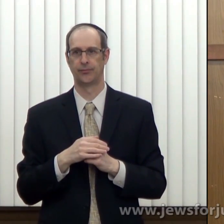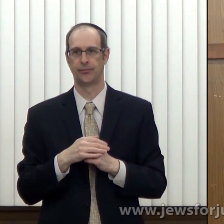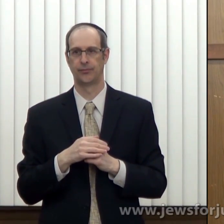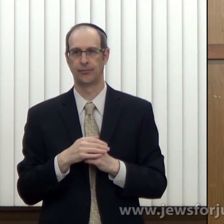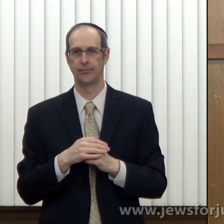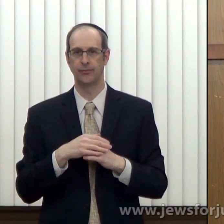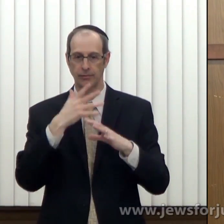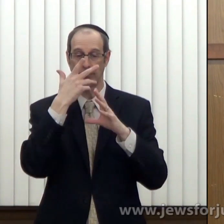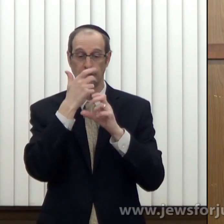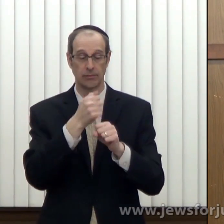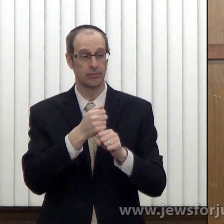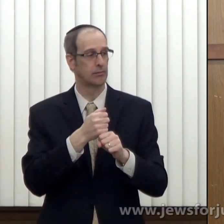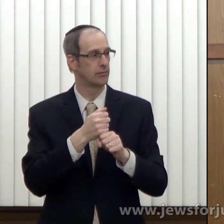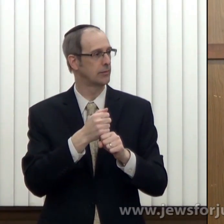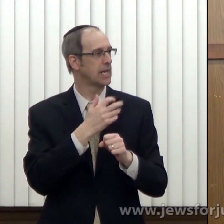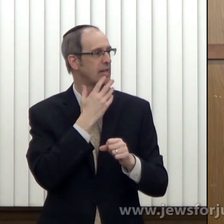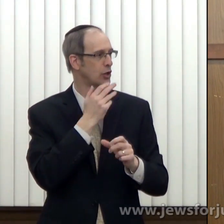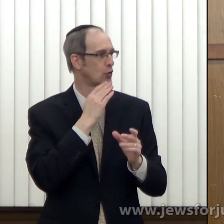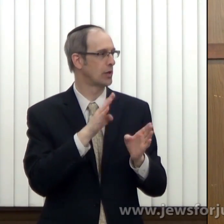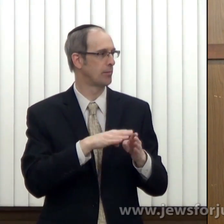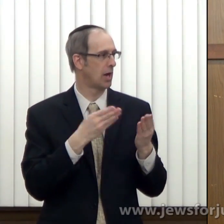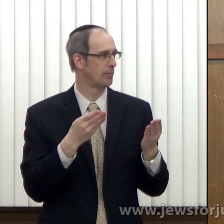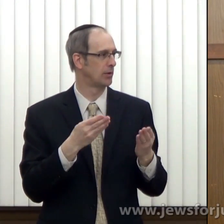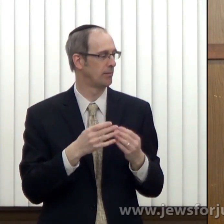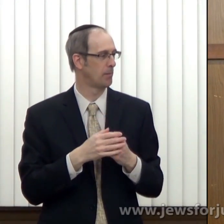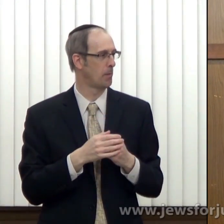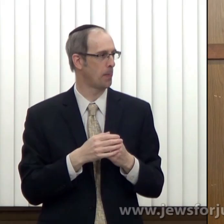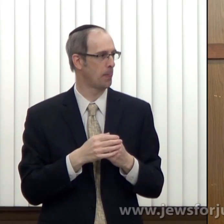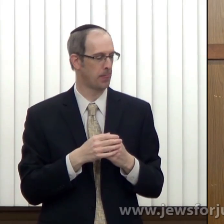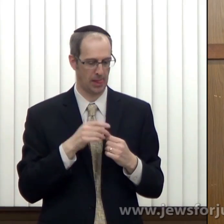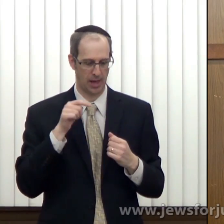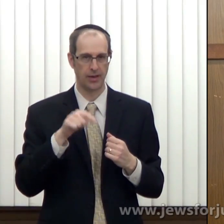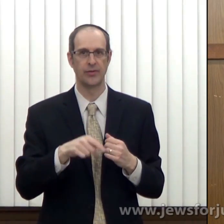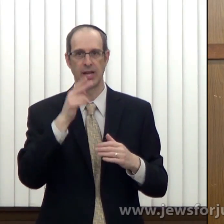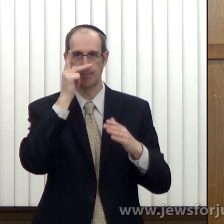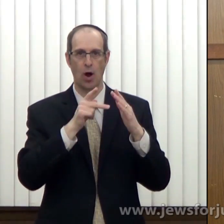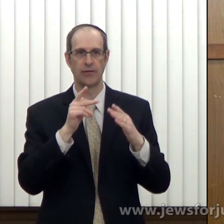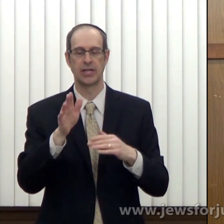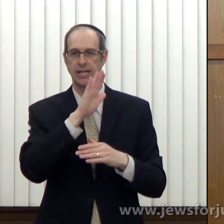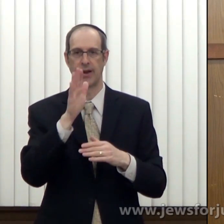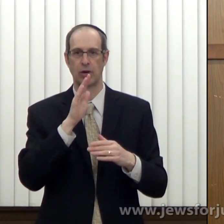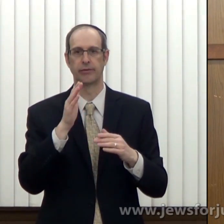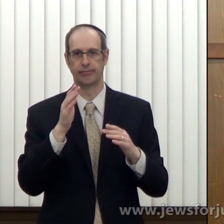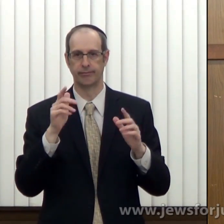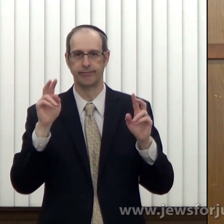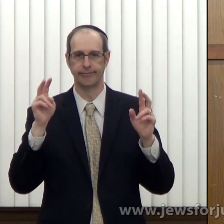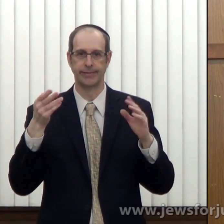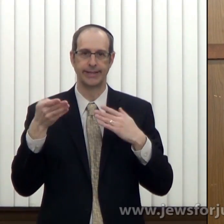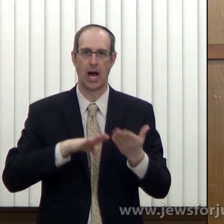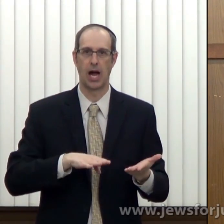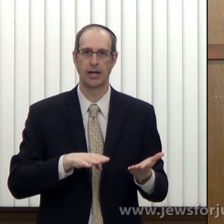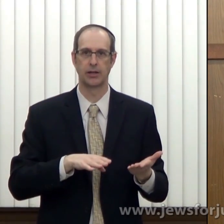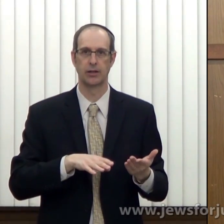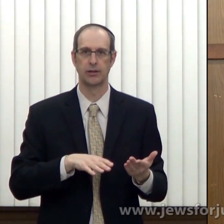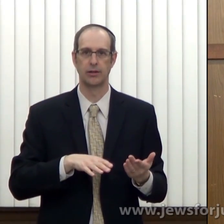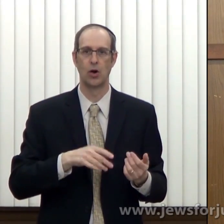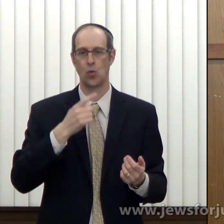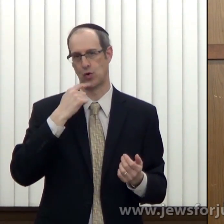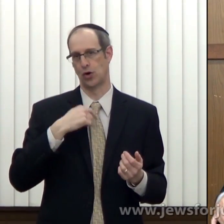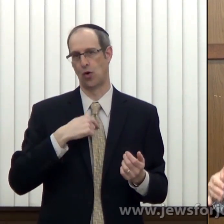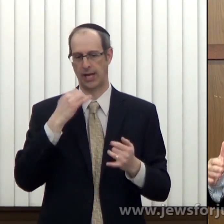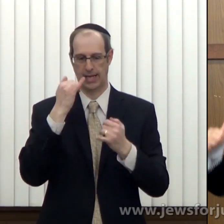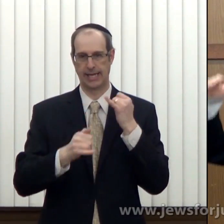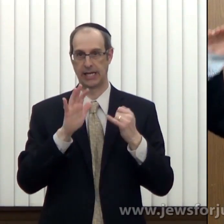It's interesting that in the Jewish Bible, this prophet never died. We're told that at the end of his